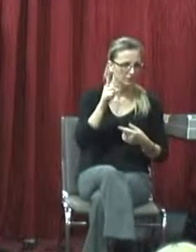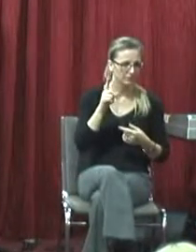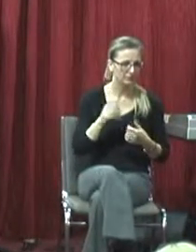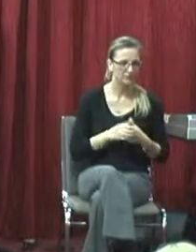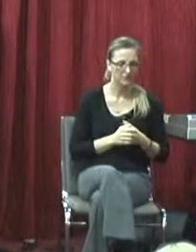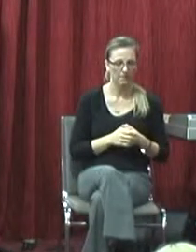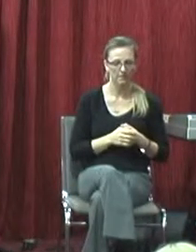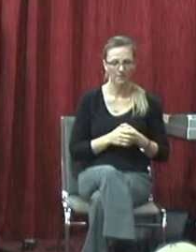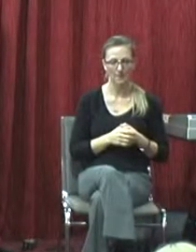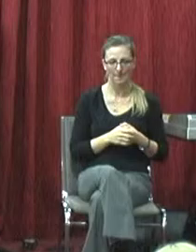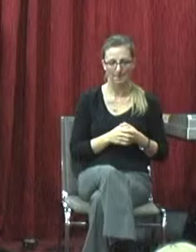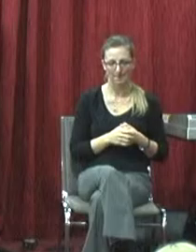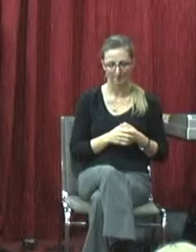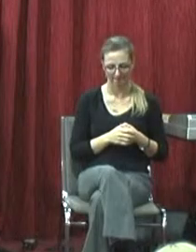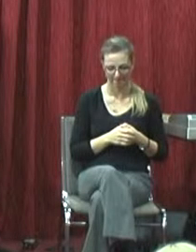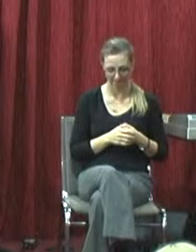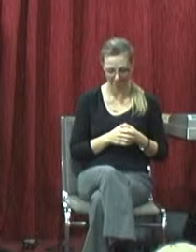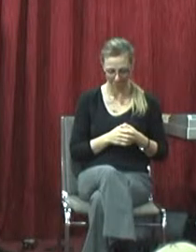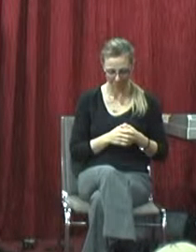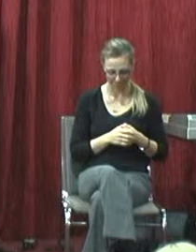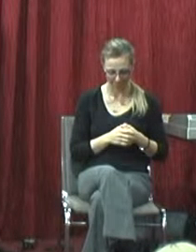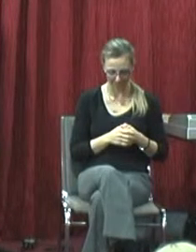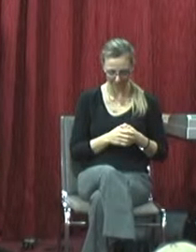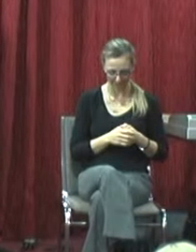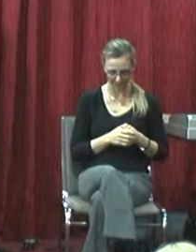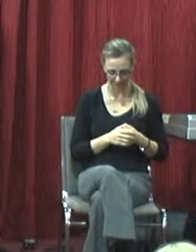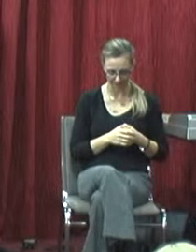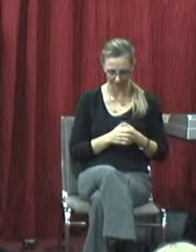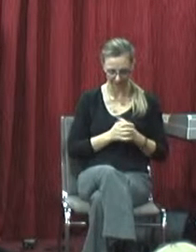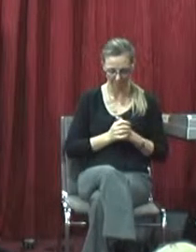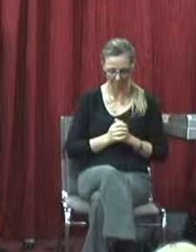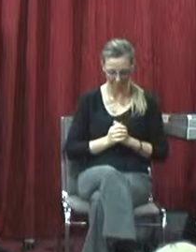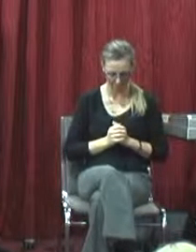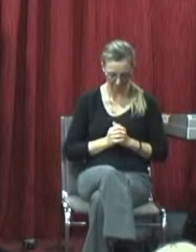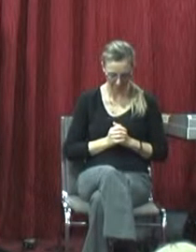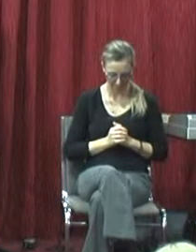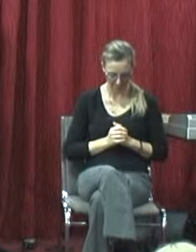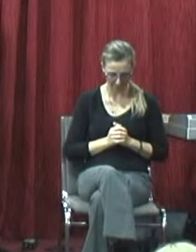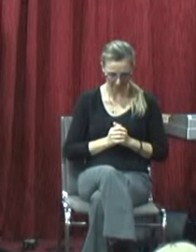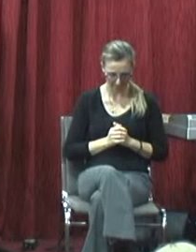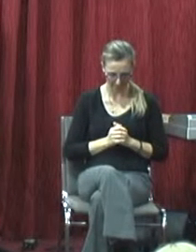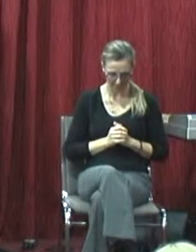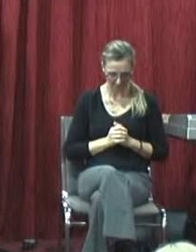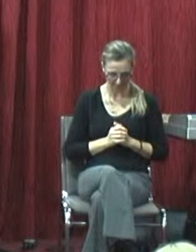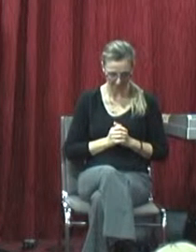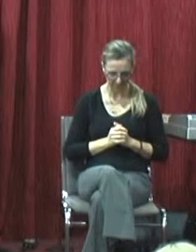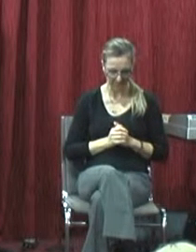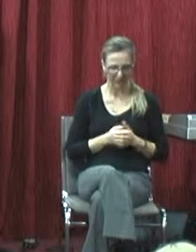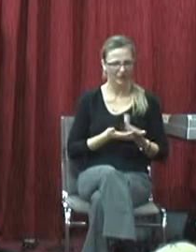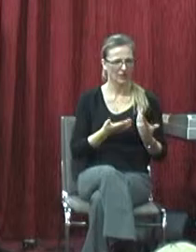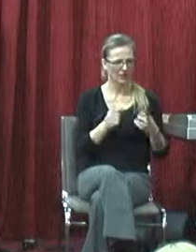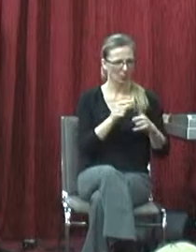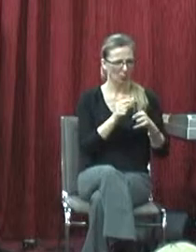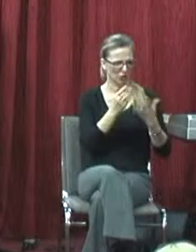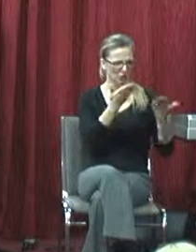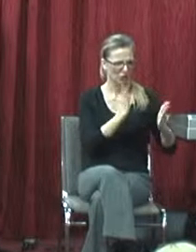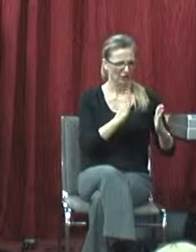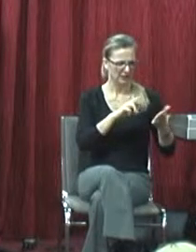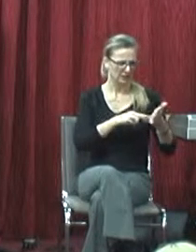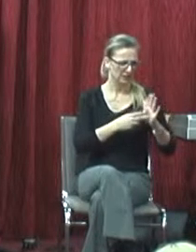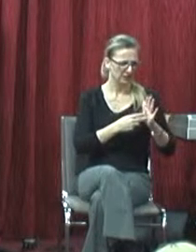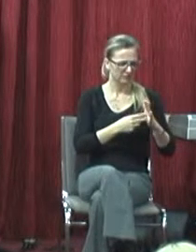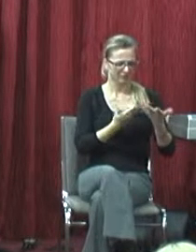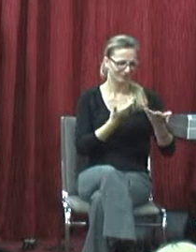Greek is diakonos, that's translated servant, and it's a pretty humbling word. To run